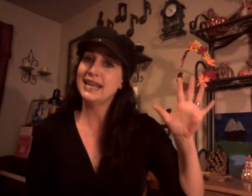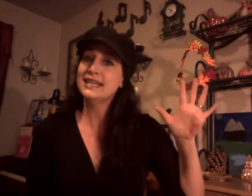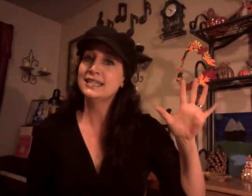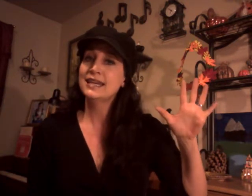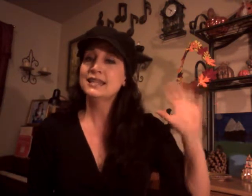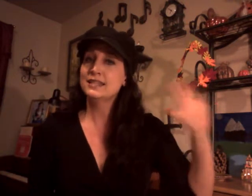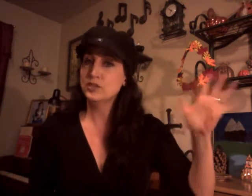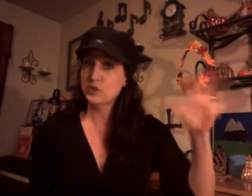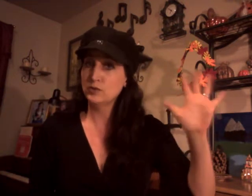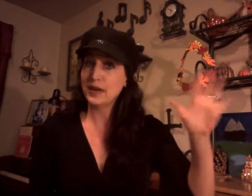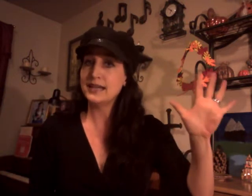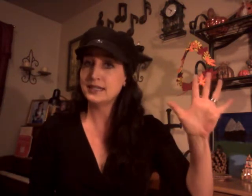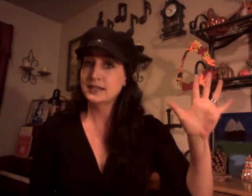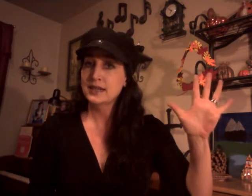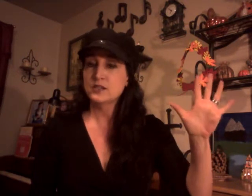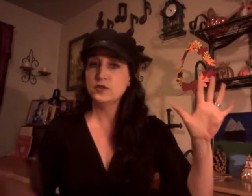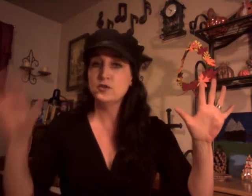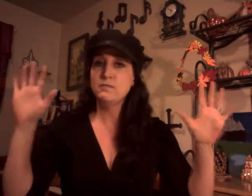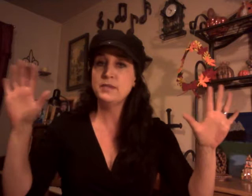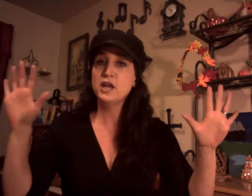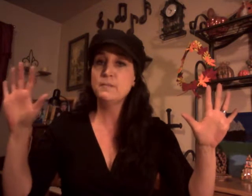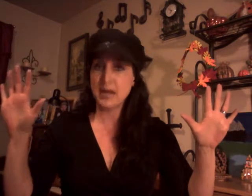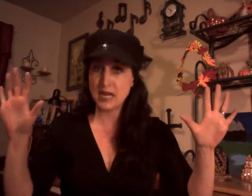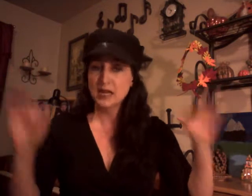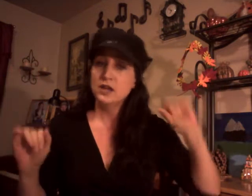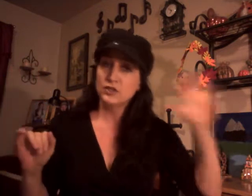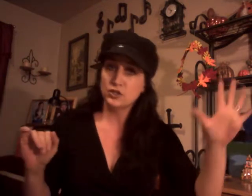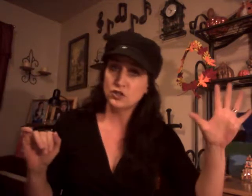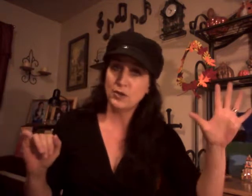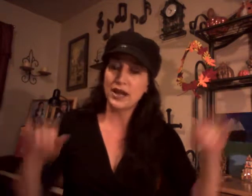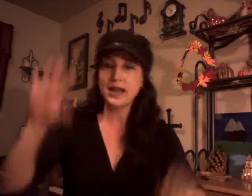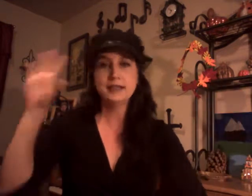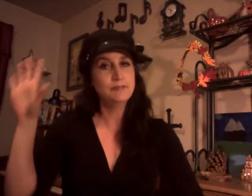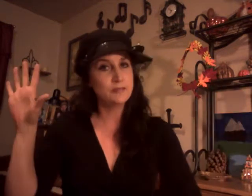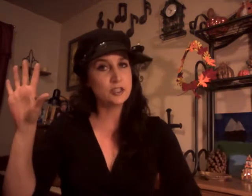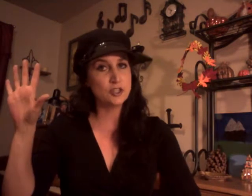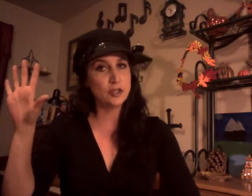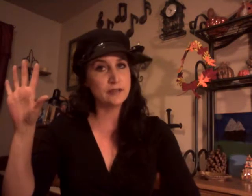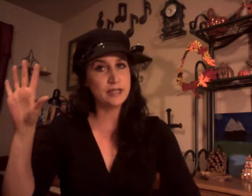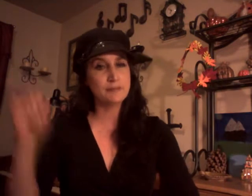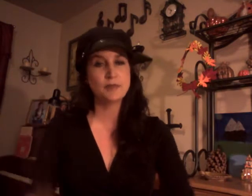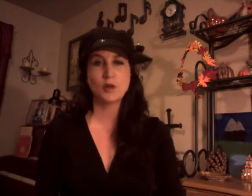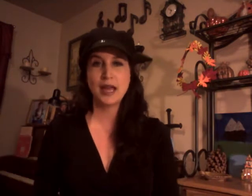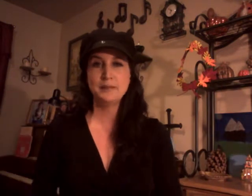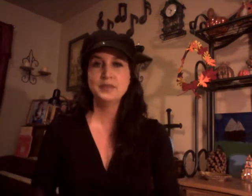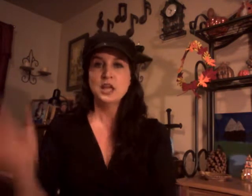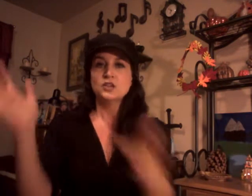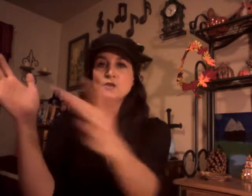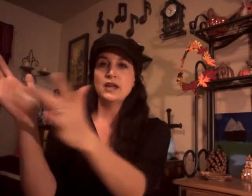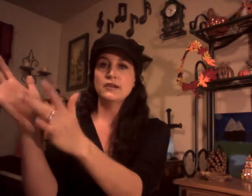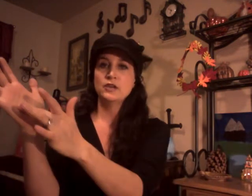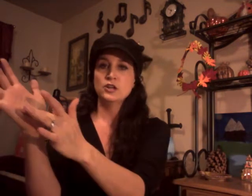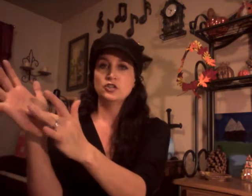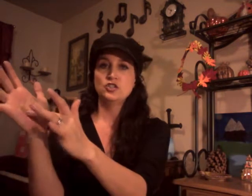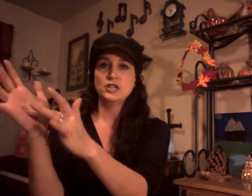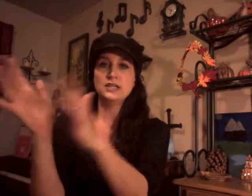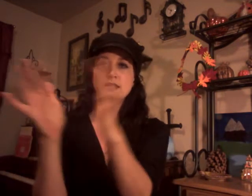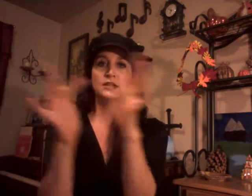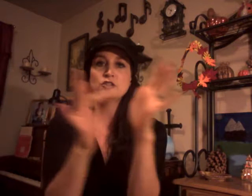hand, this is your right. So if you mirror me, this is your right hand, this is your left hand, okay? So we have Jesus showing